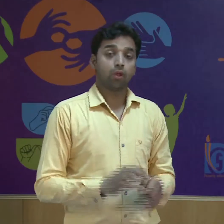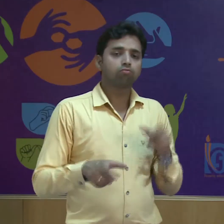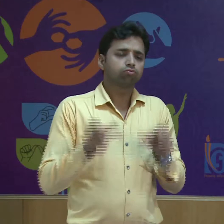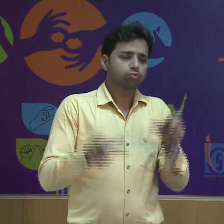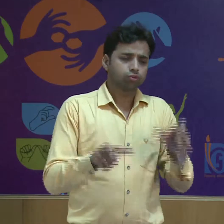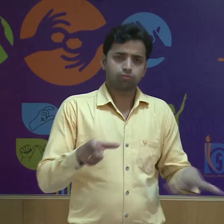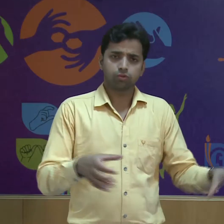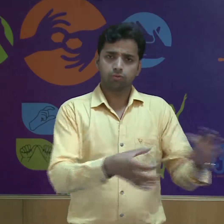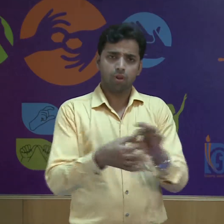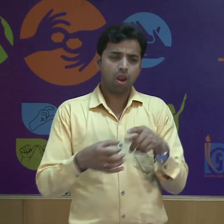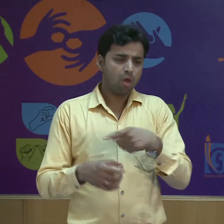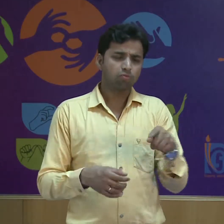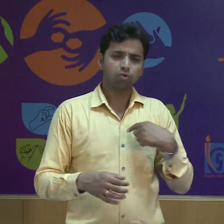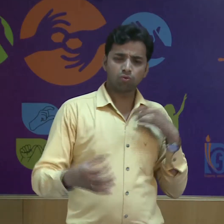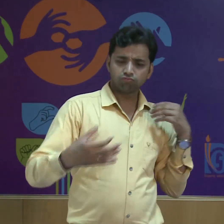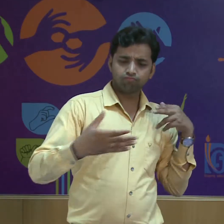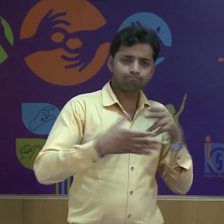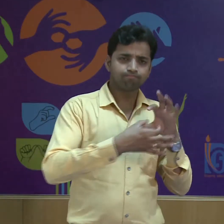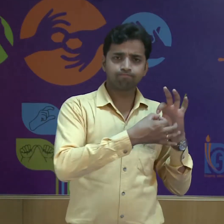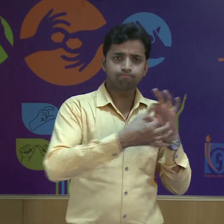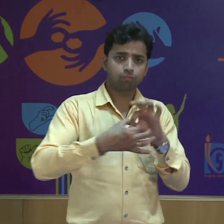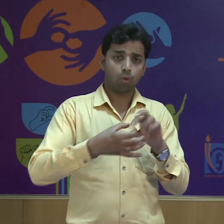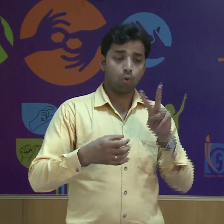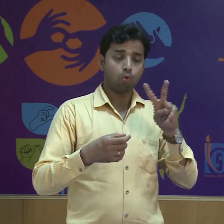Those people who did not belong to Vedic